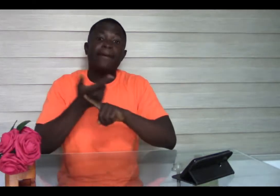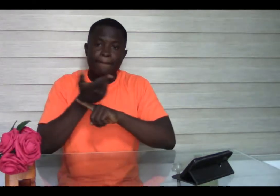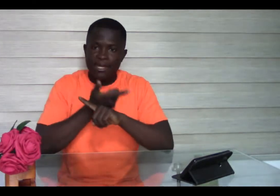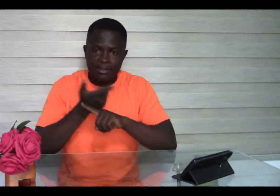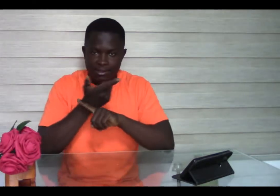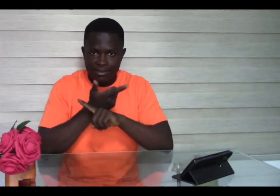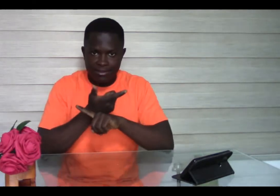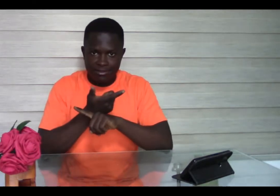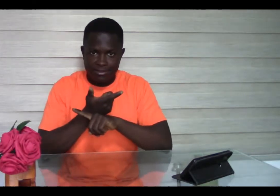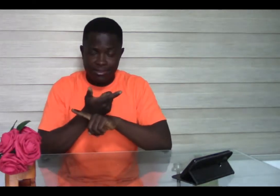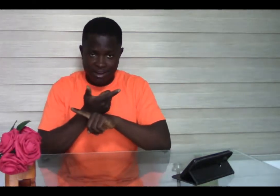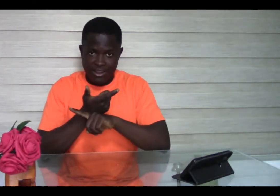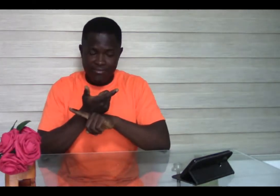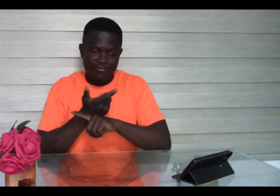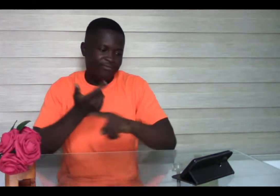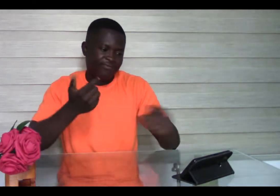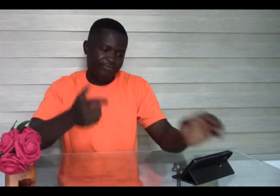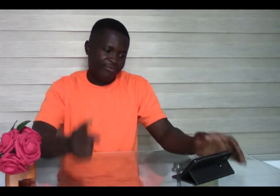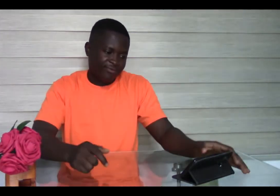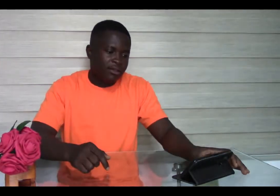Gambia? All right.